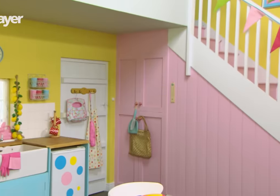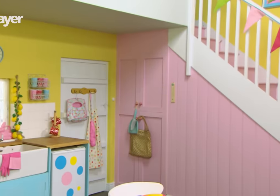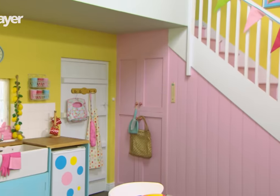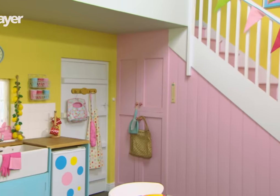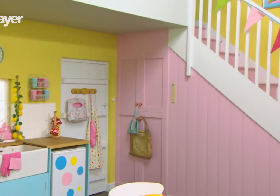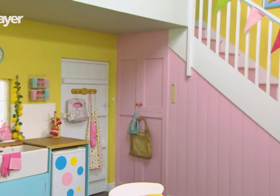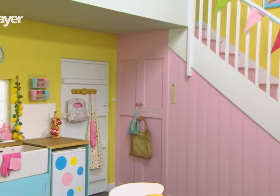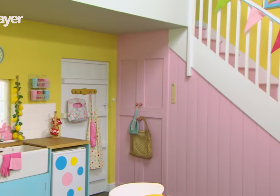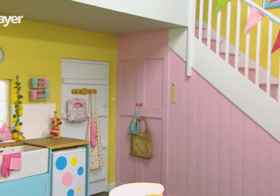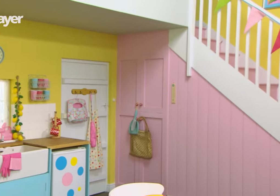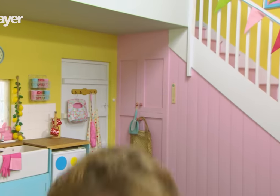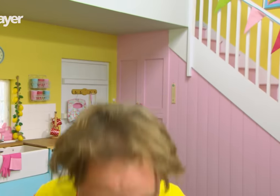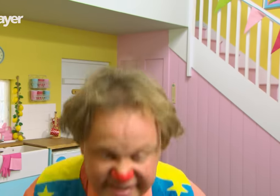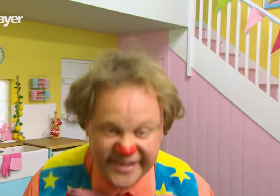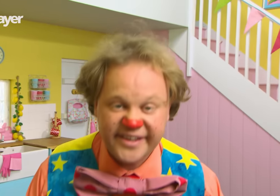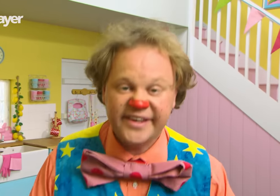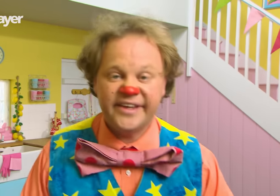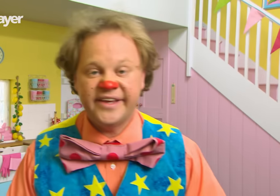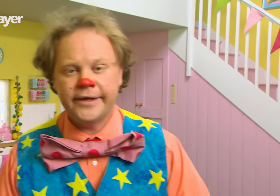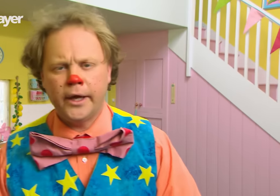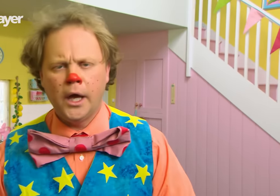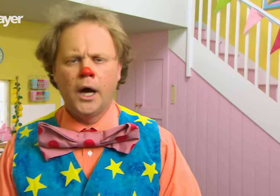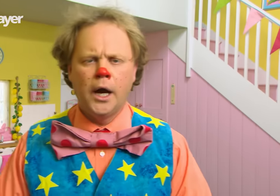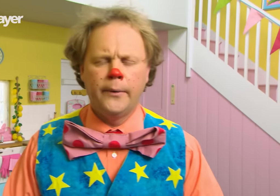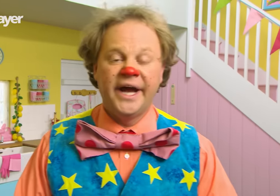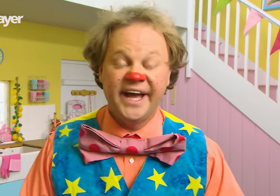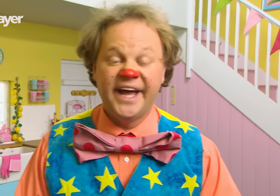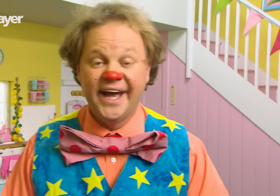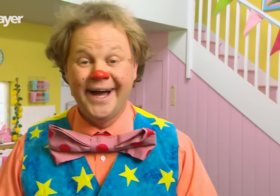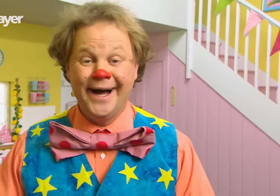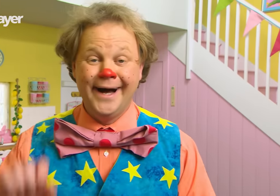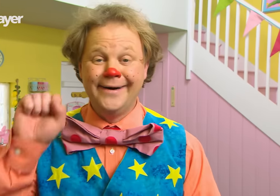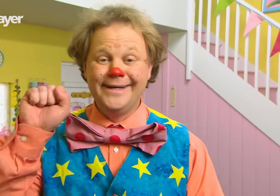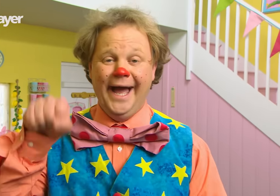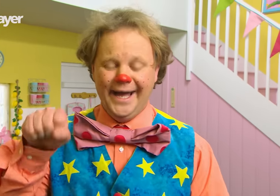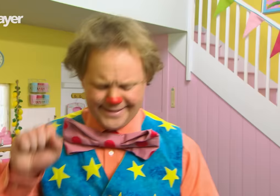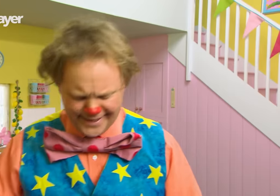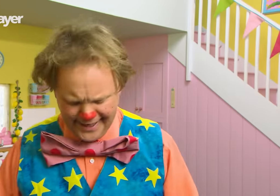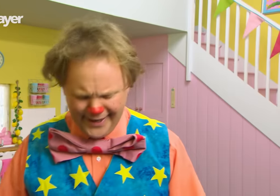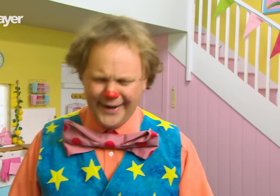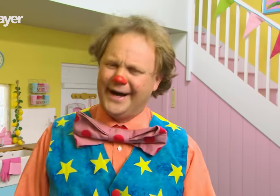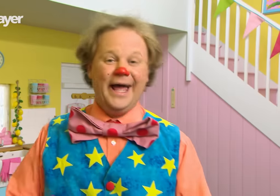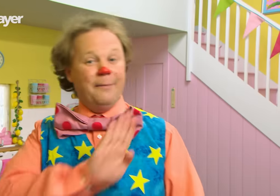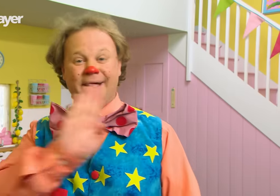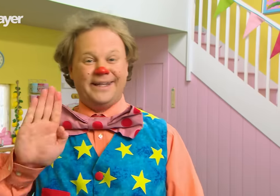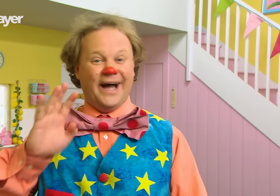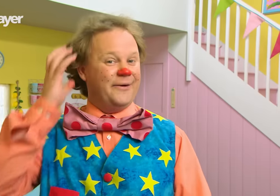Oh, Mr. Tumble, you put too many things in the box. Oh, yes. But don't